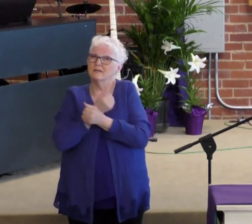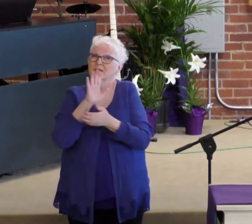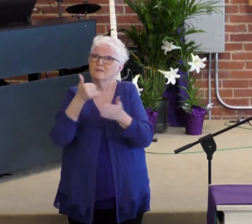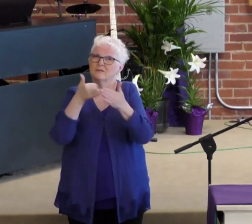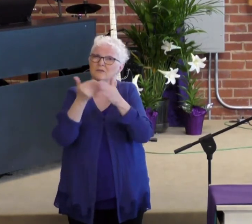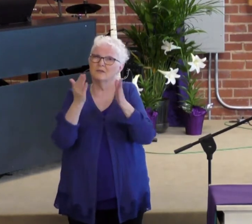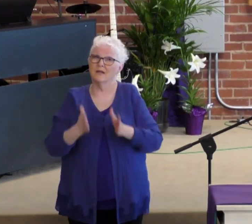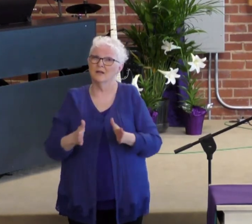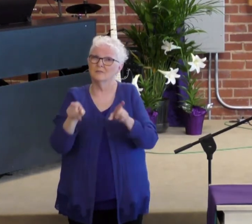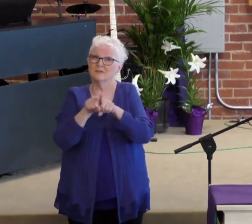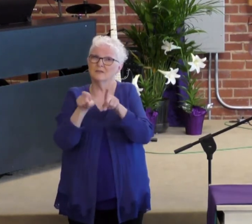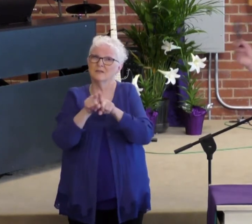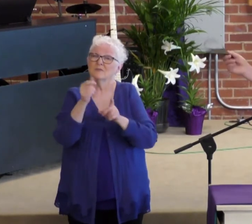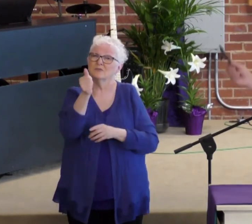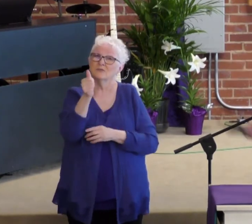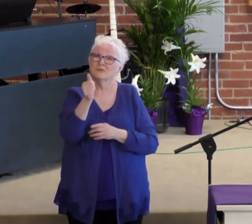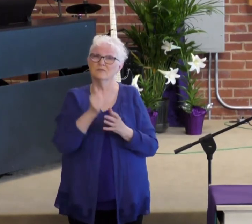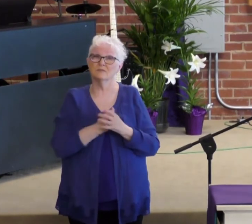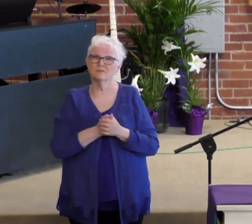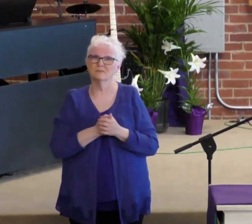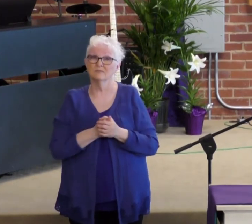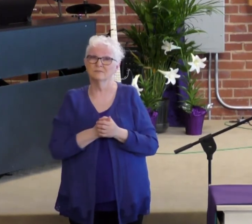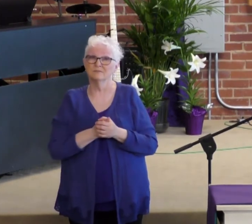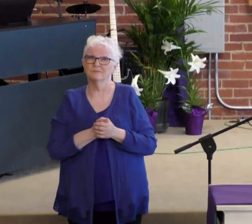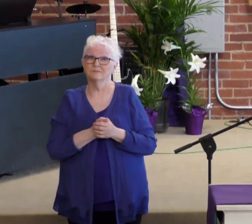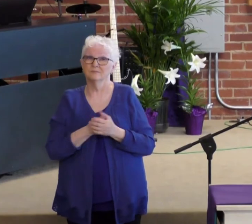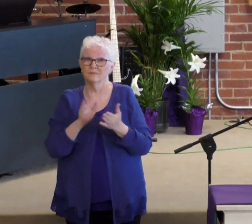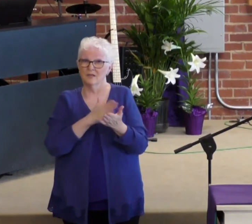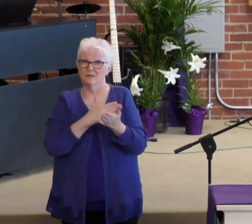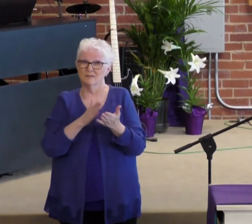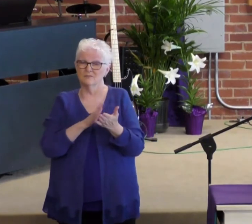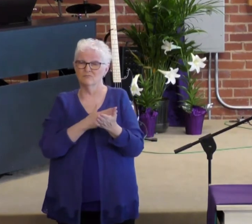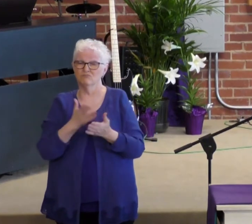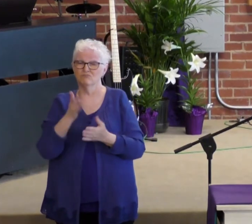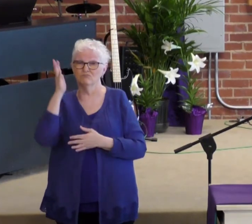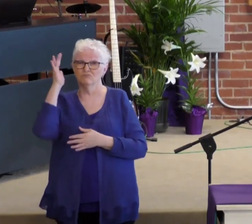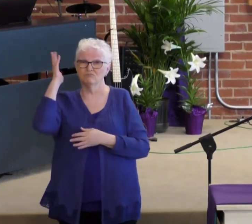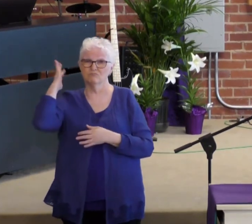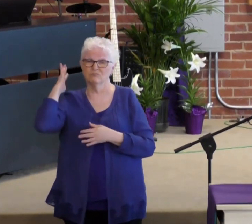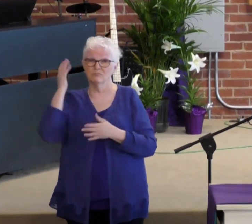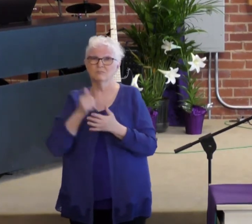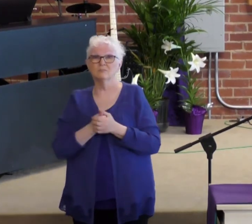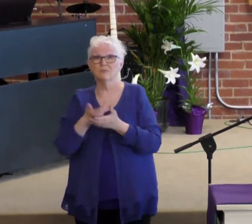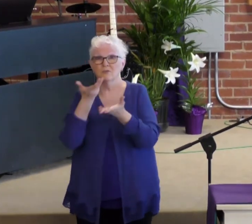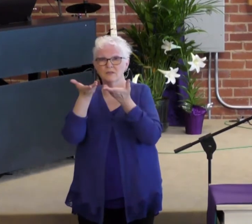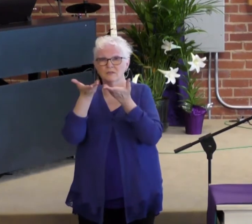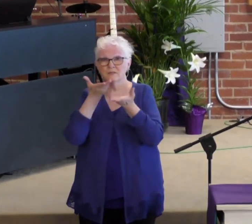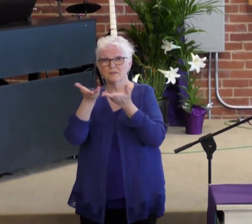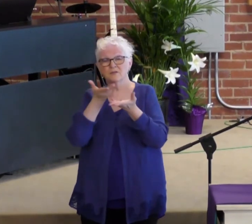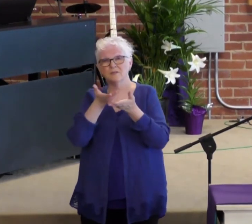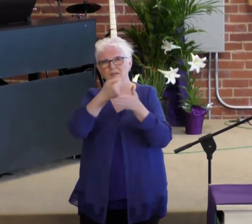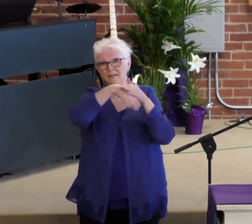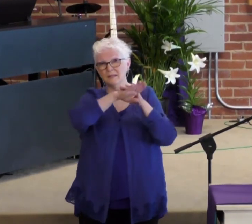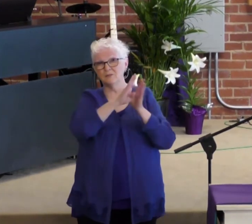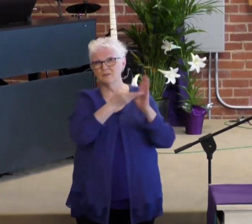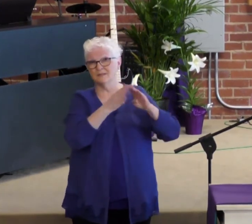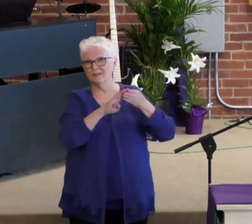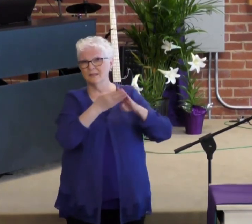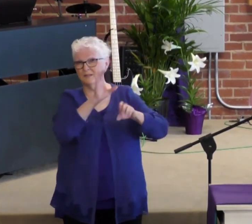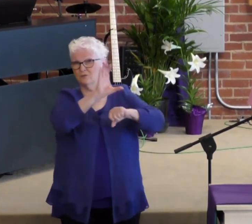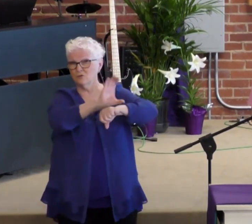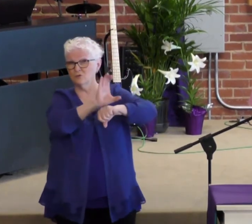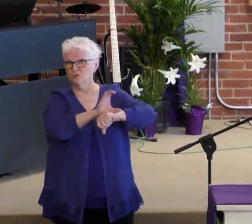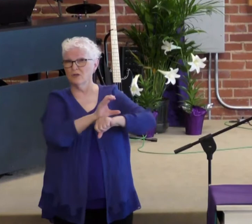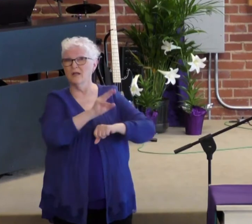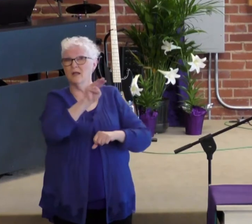And we used to sing a little song years ago when I served in an inner city church in Miami. It